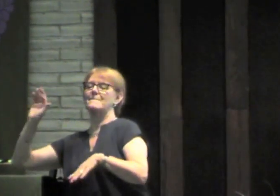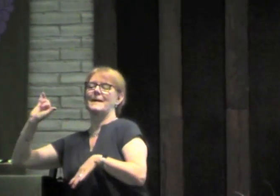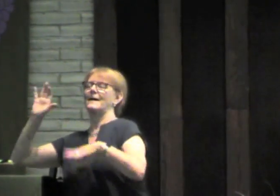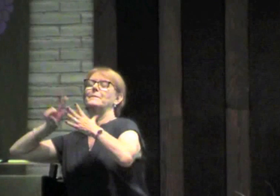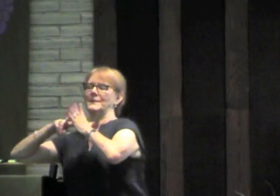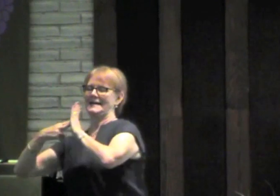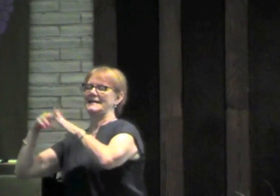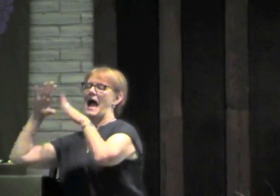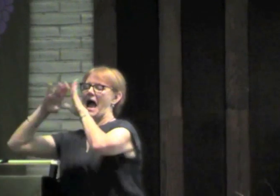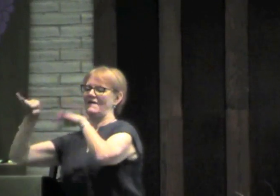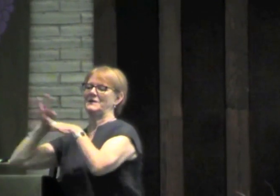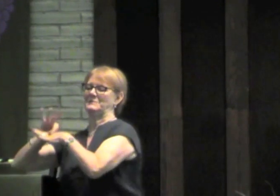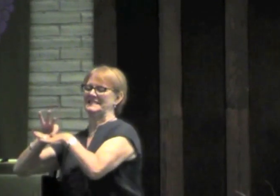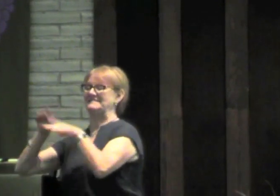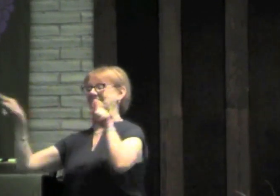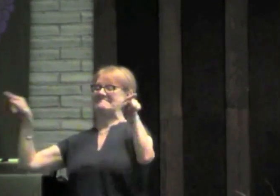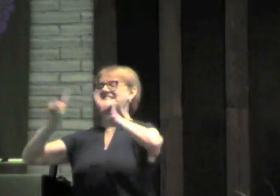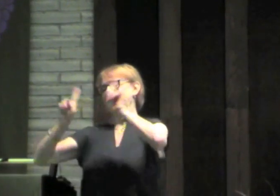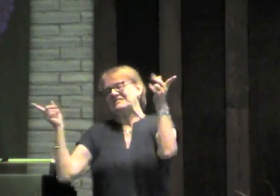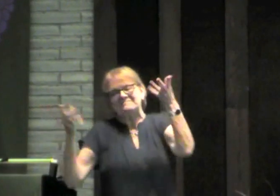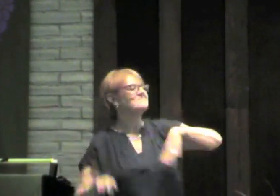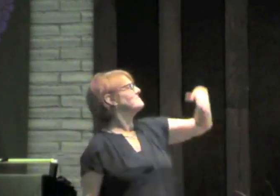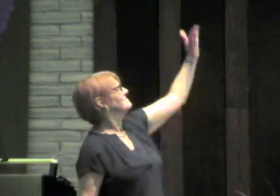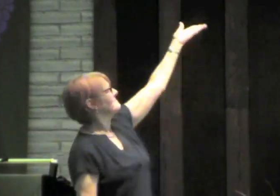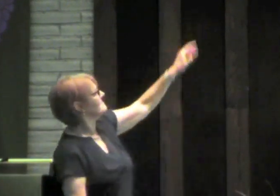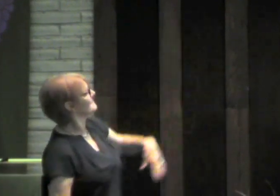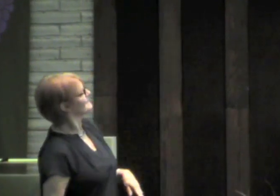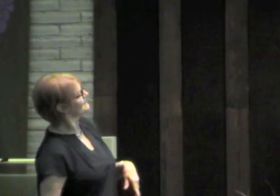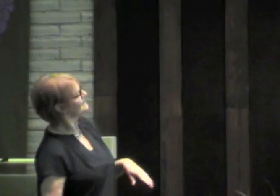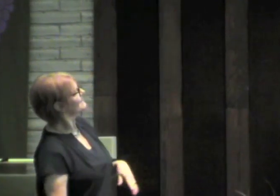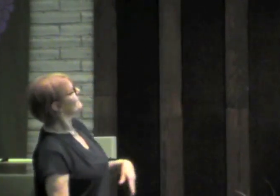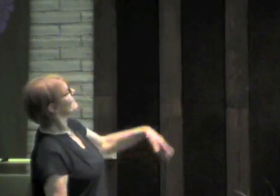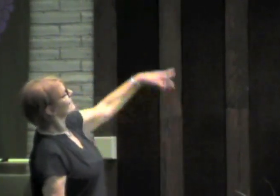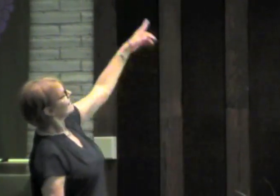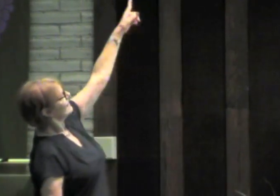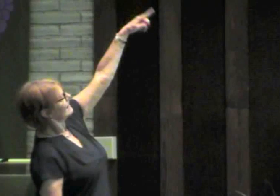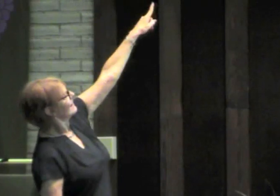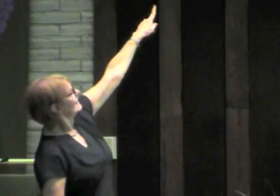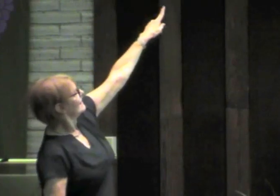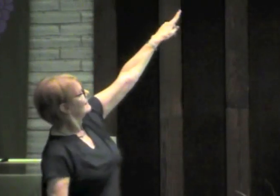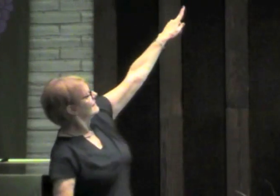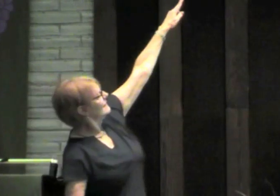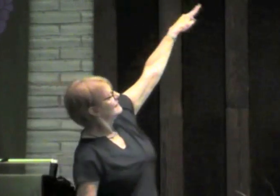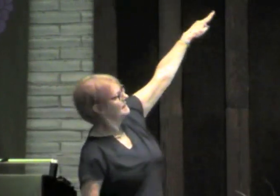in Hebrew, and in Arabic, it's translated as house of meat. So a couple of different meanings there.